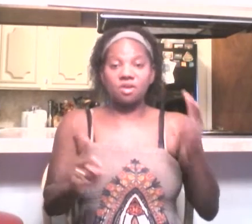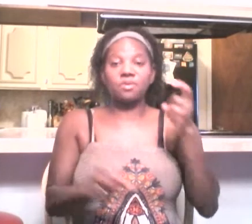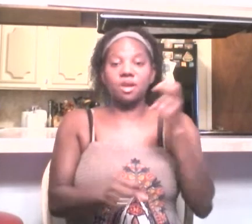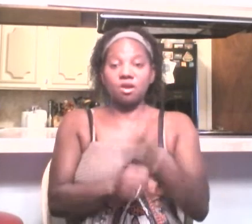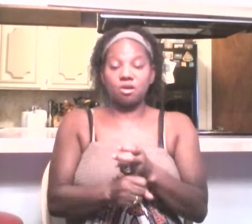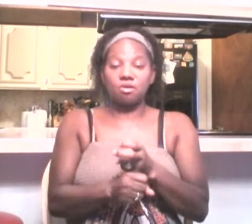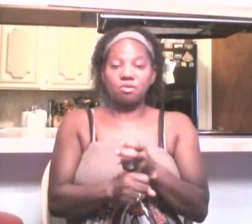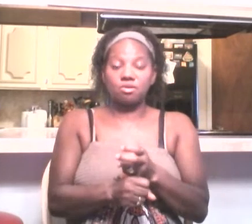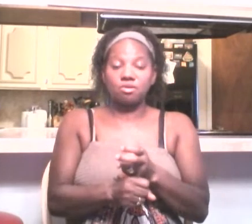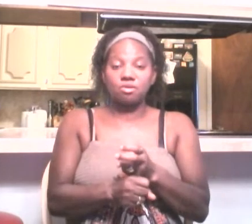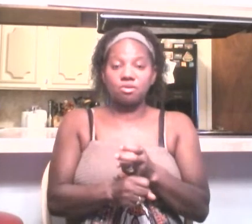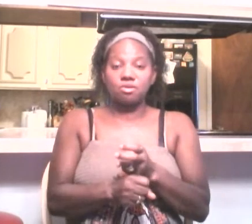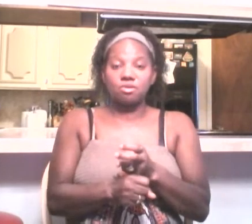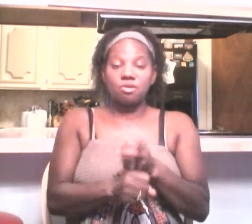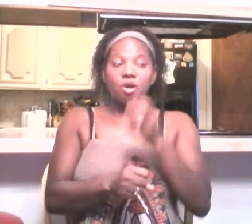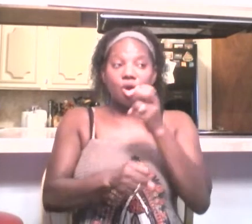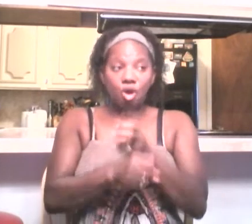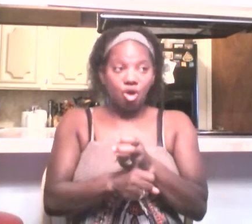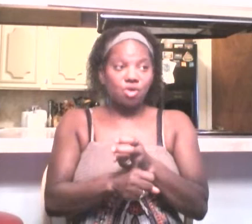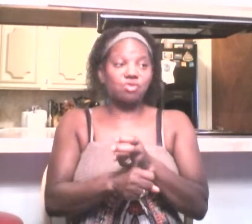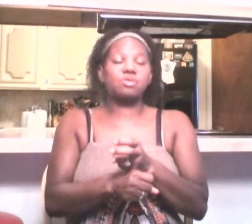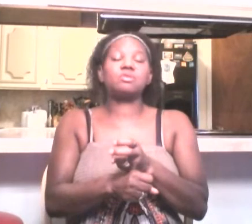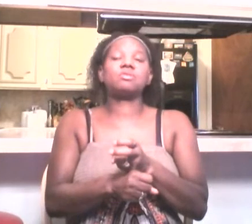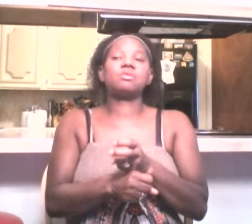Very hard. Hard